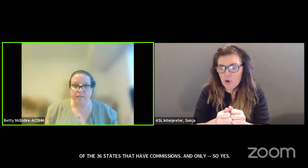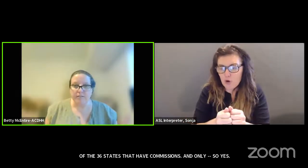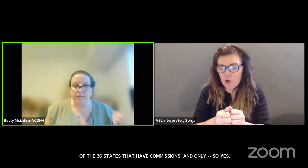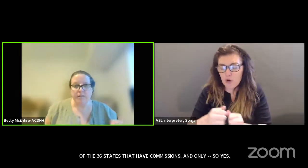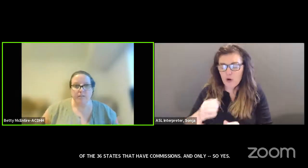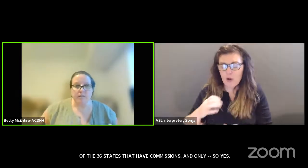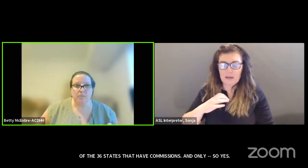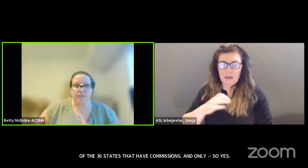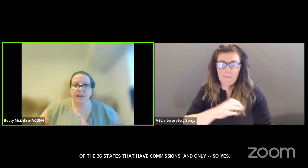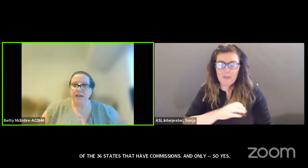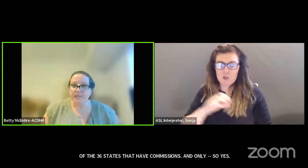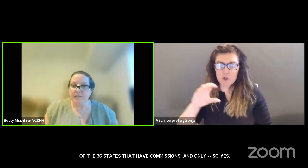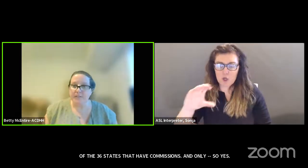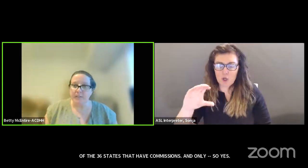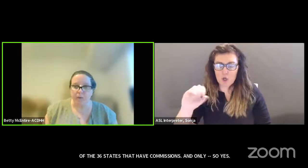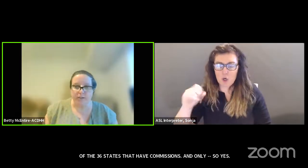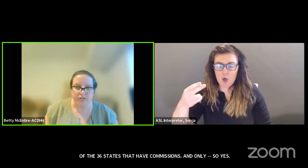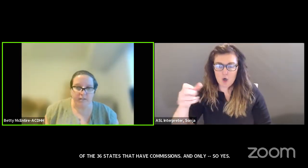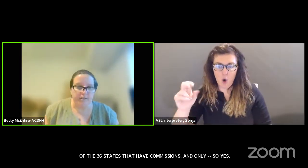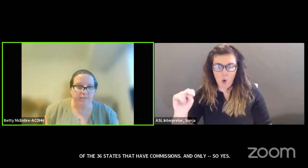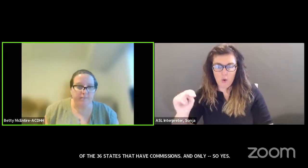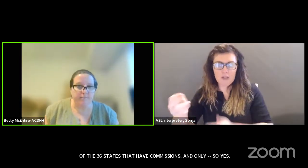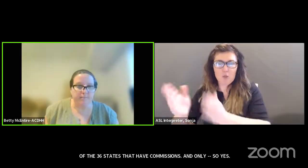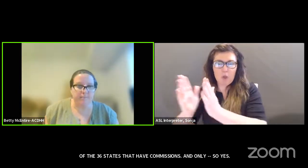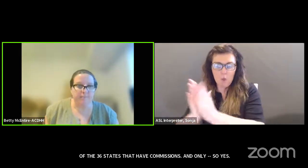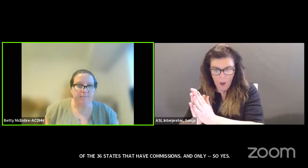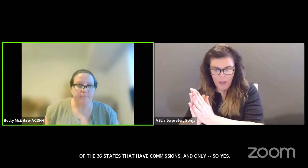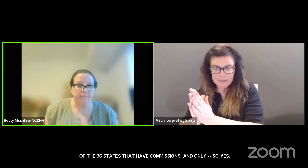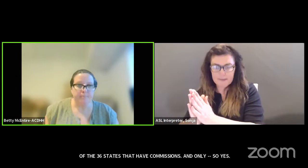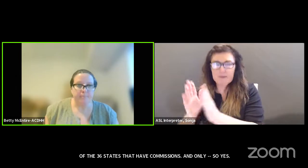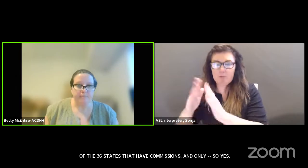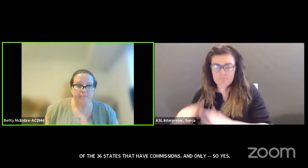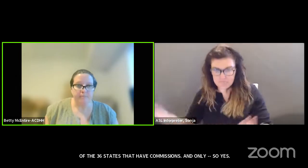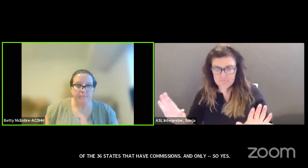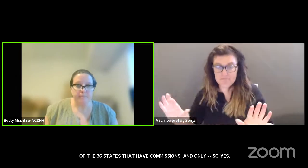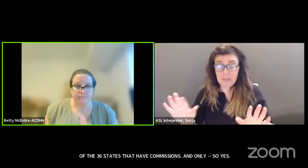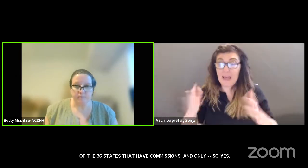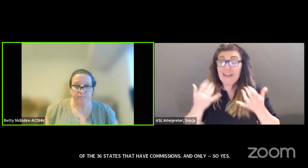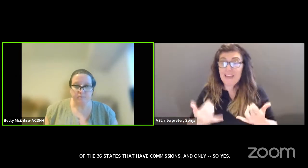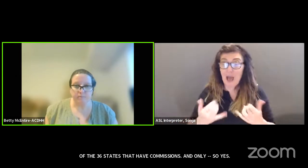Cohen's request. And so with that, if there's any questions.